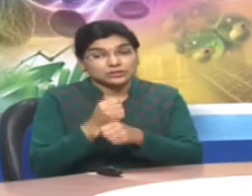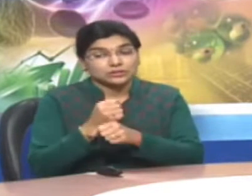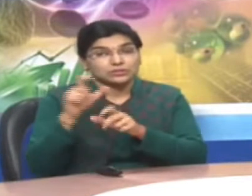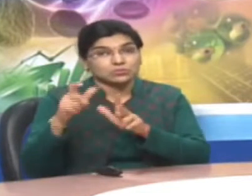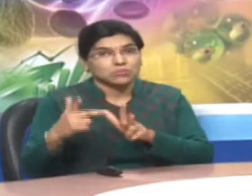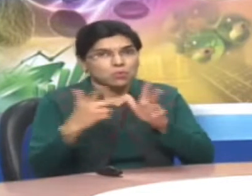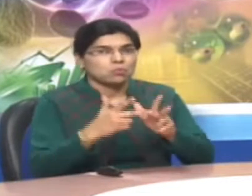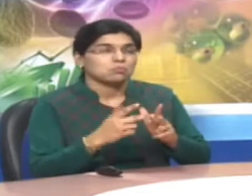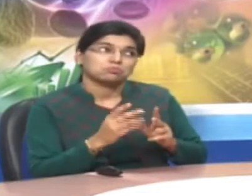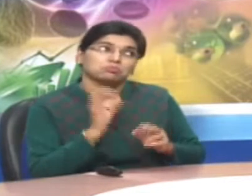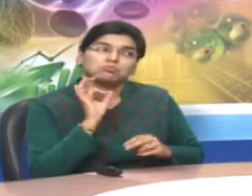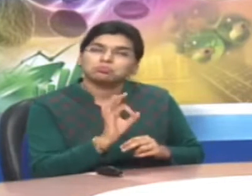Gerard says,